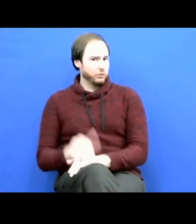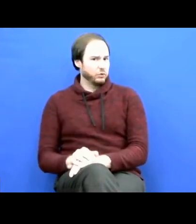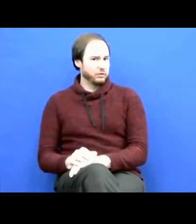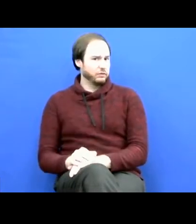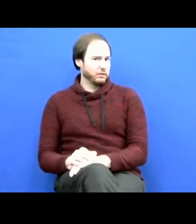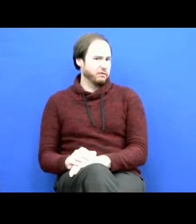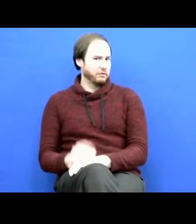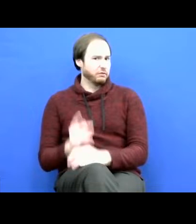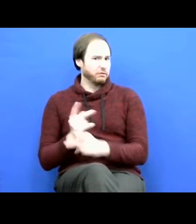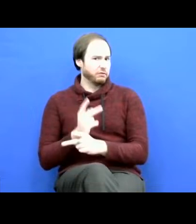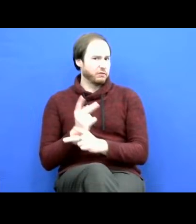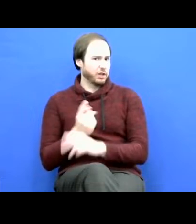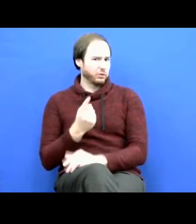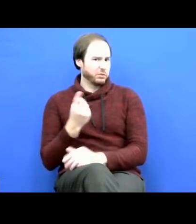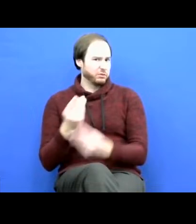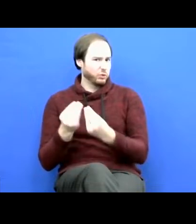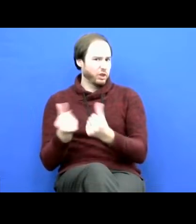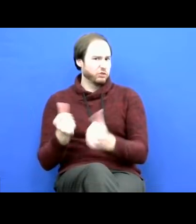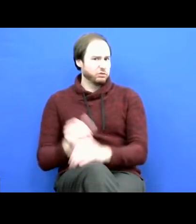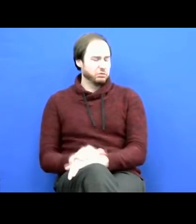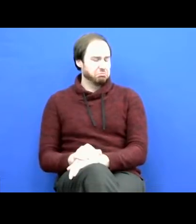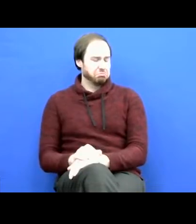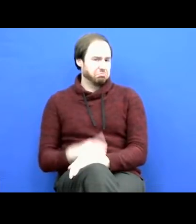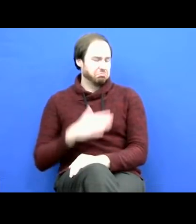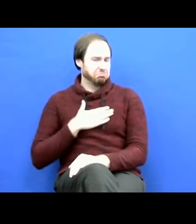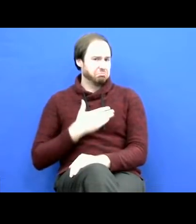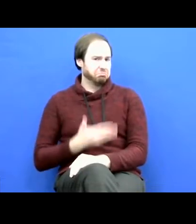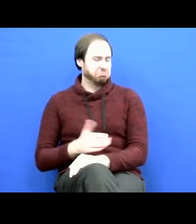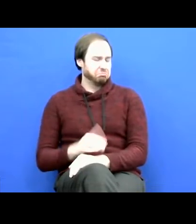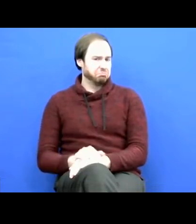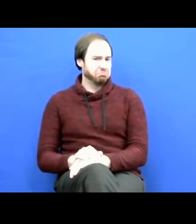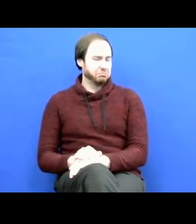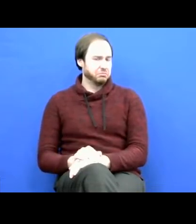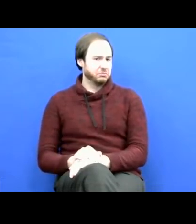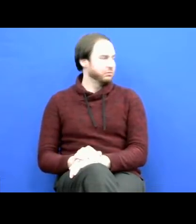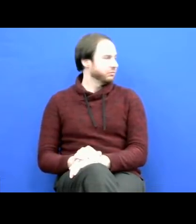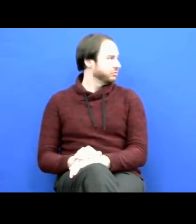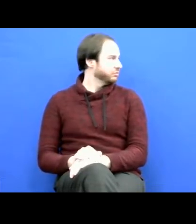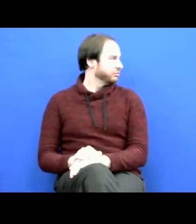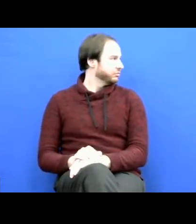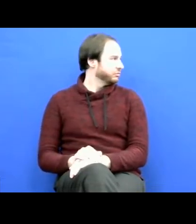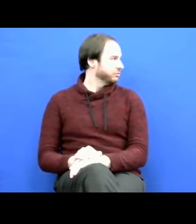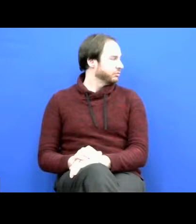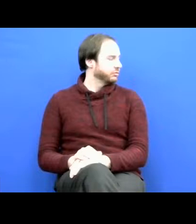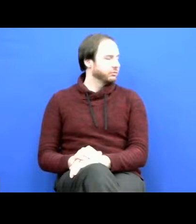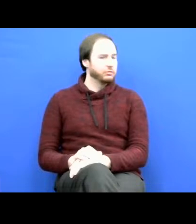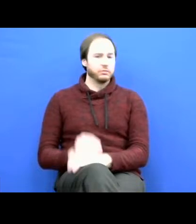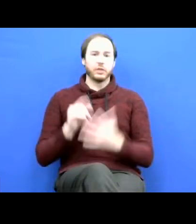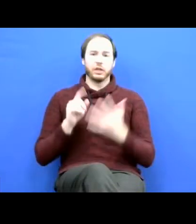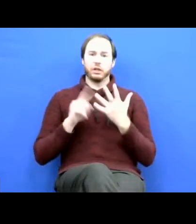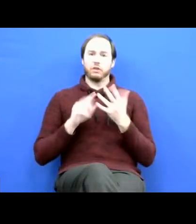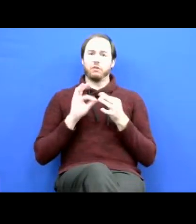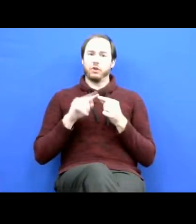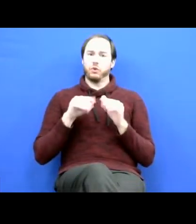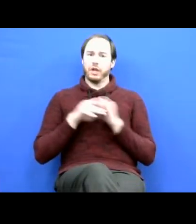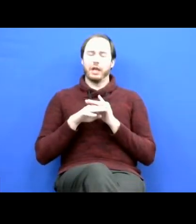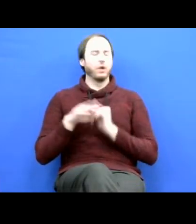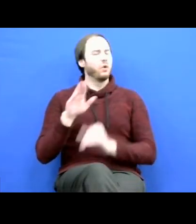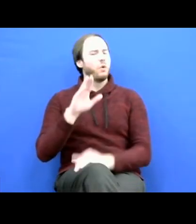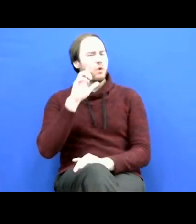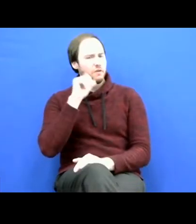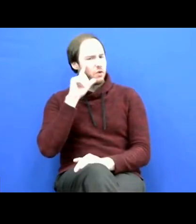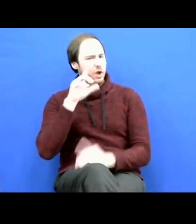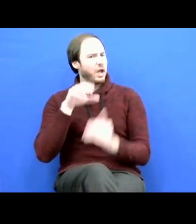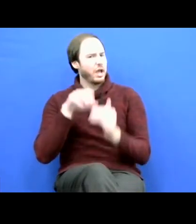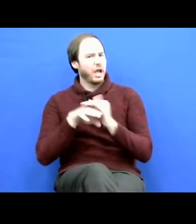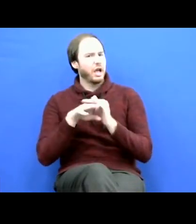out a solution that we can both move forward on. For access? Well, Not for it's not access, for but access, just but- more